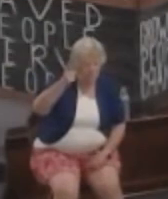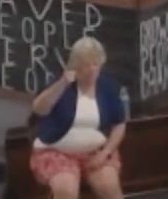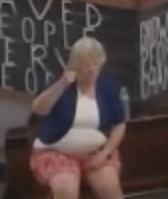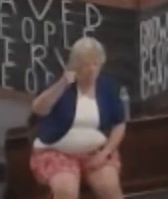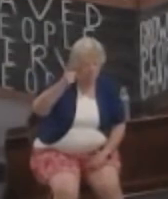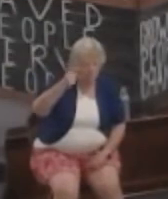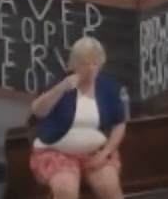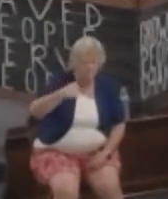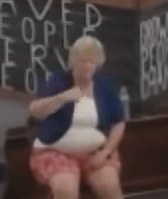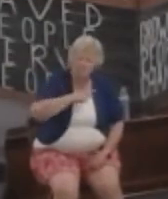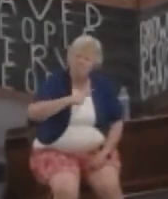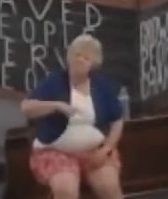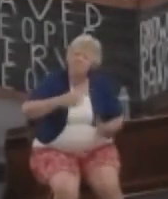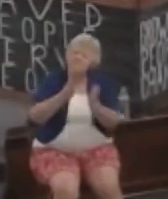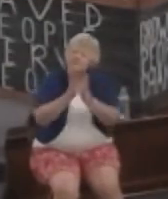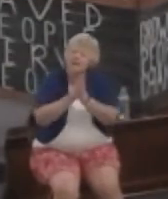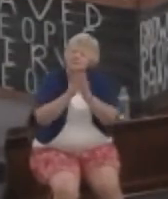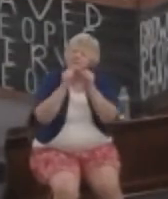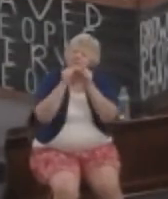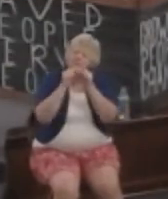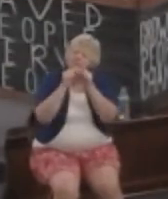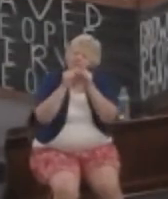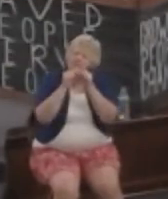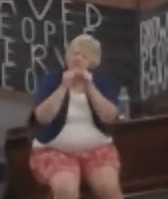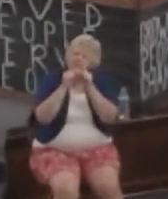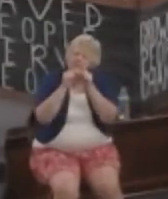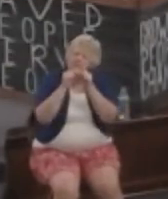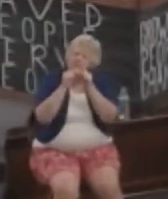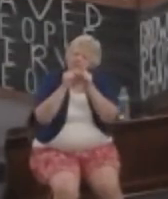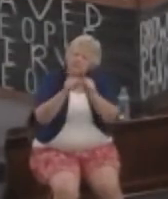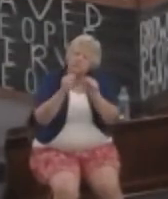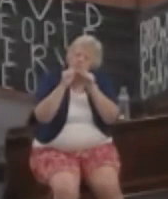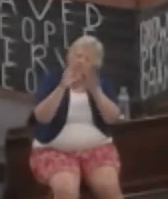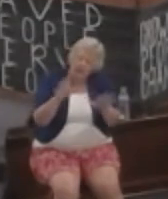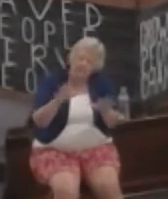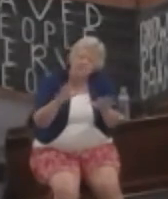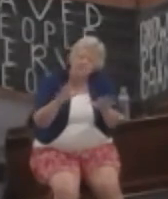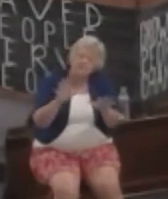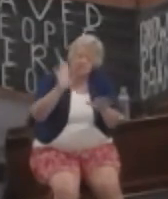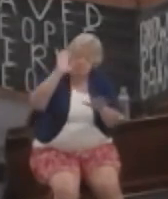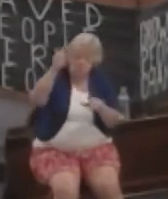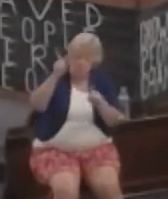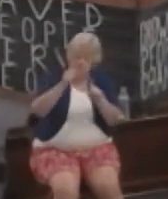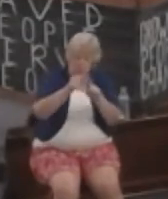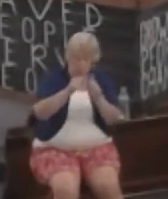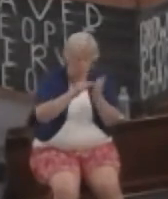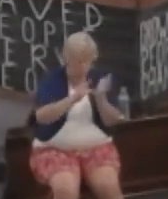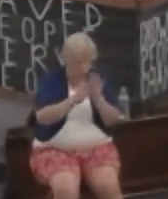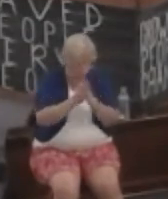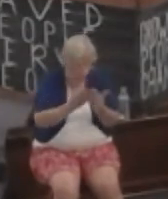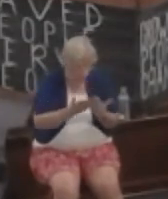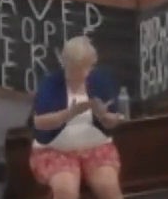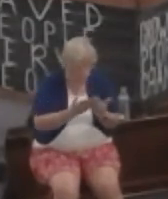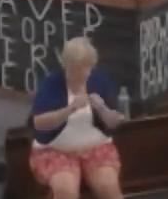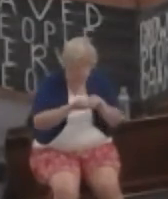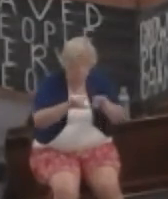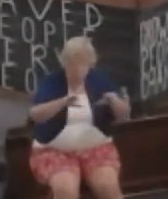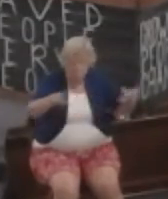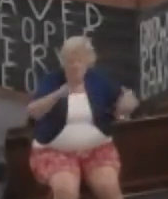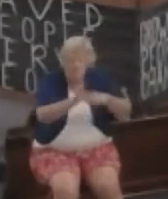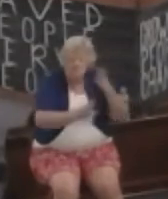Lord, I just ask that you continue to bless us this week, and that we take your word out into the world, and that the world sees that light.